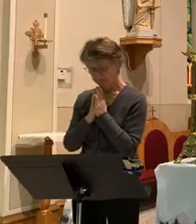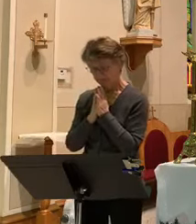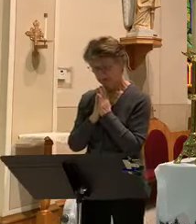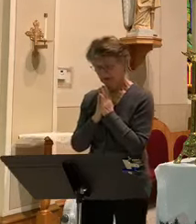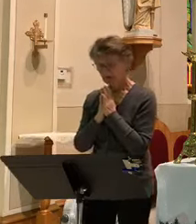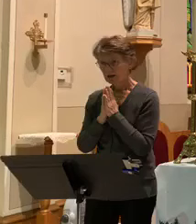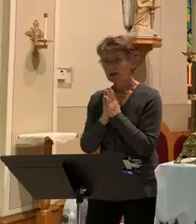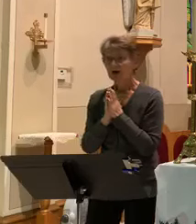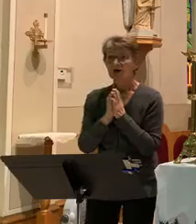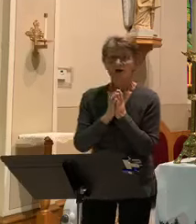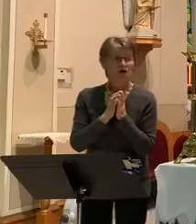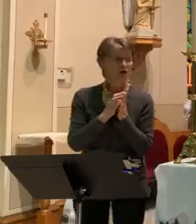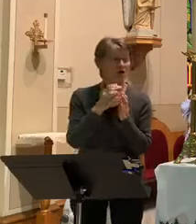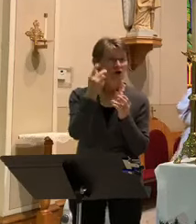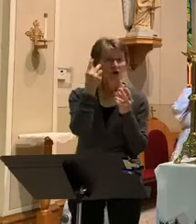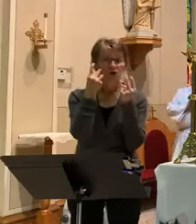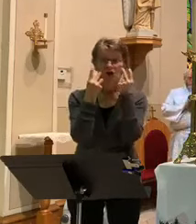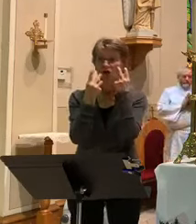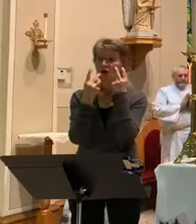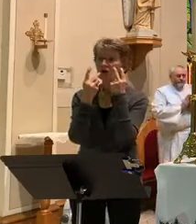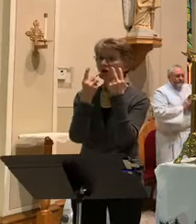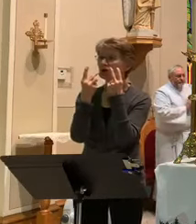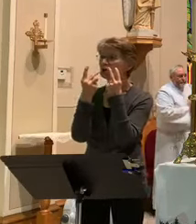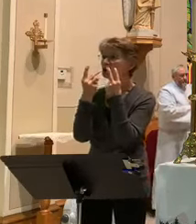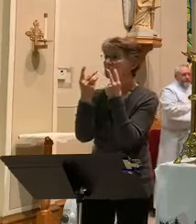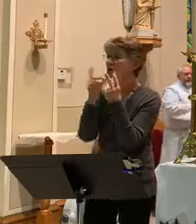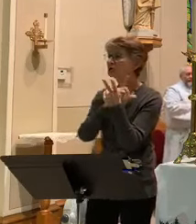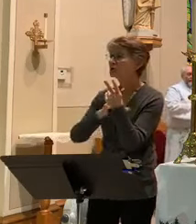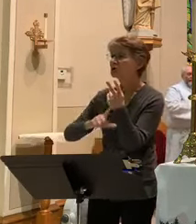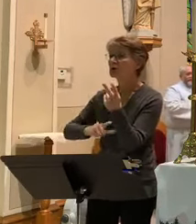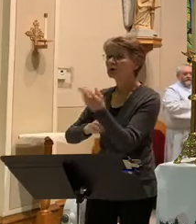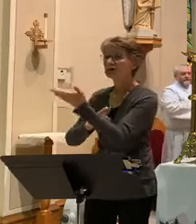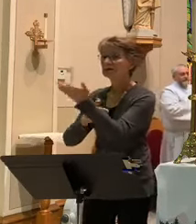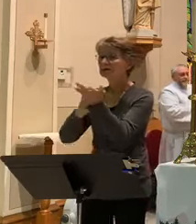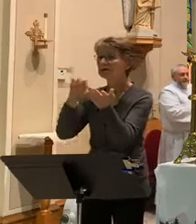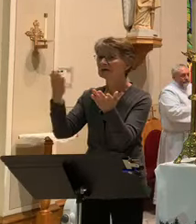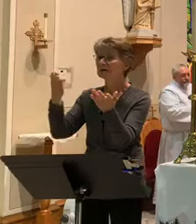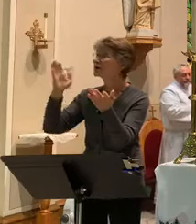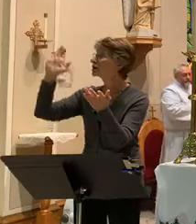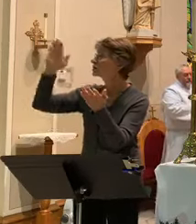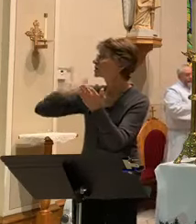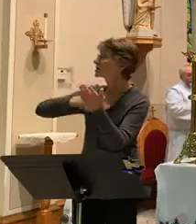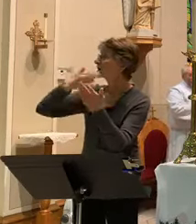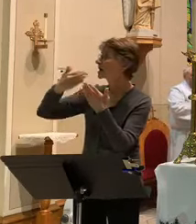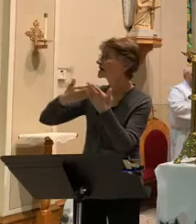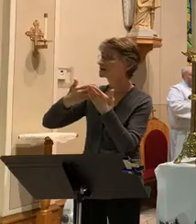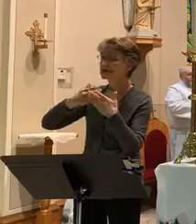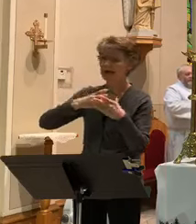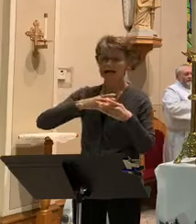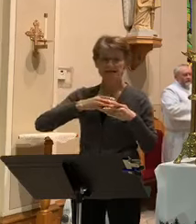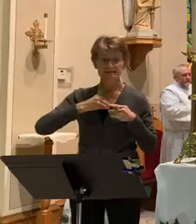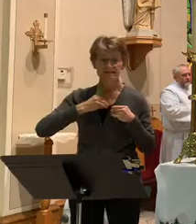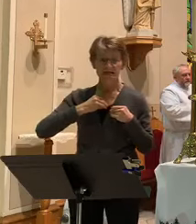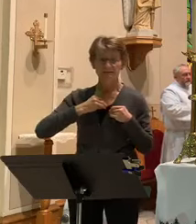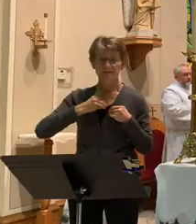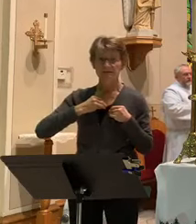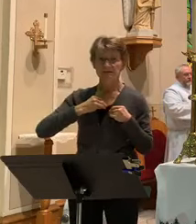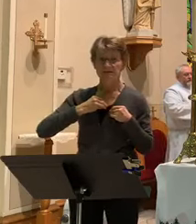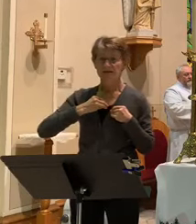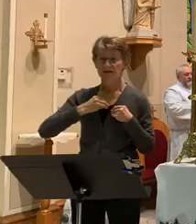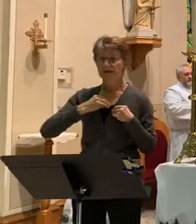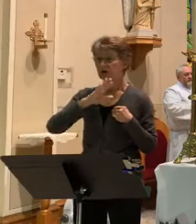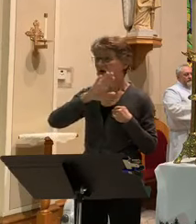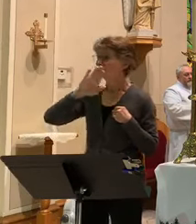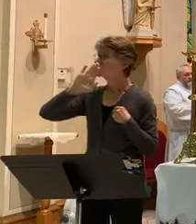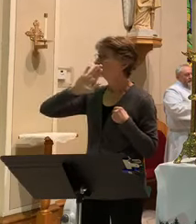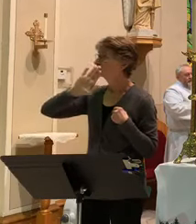Look with favor on our supplications, O Lord, and in your kindness accept these, your servants'